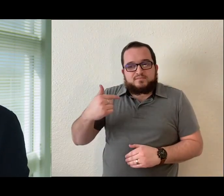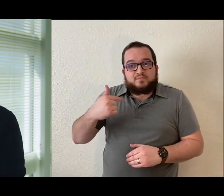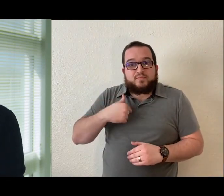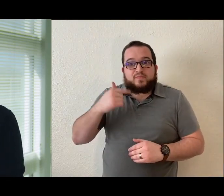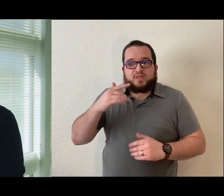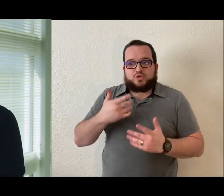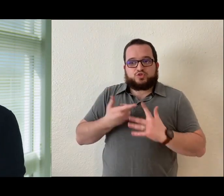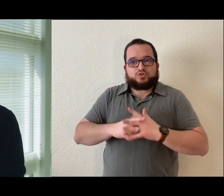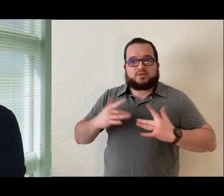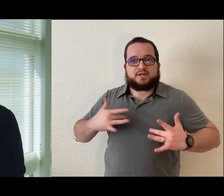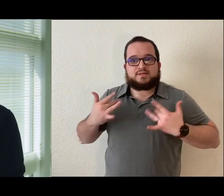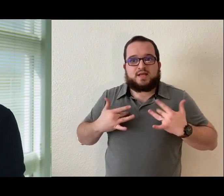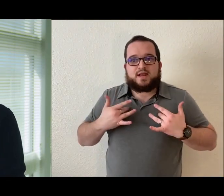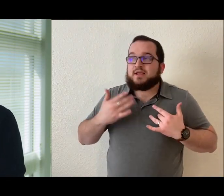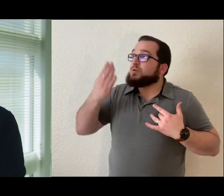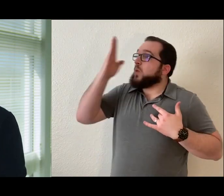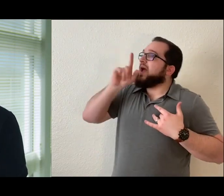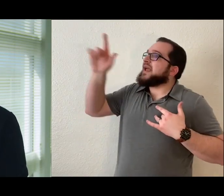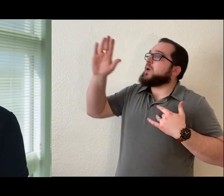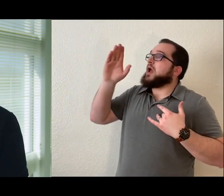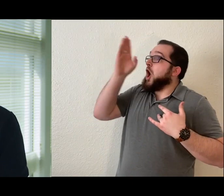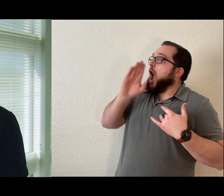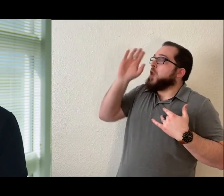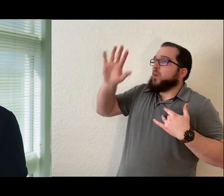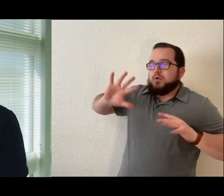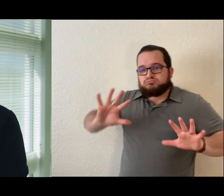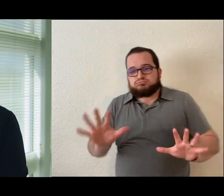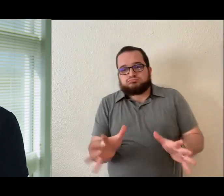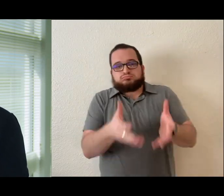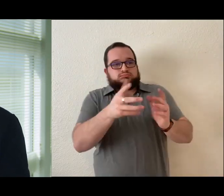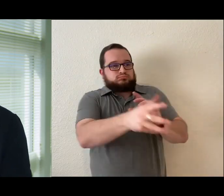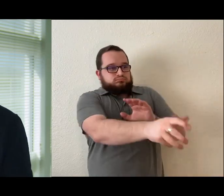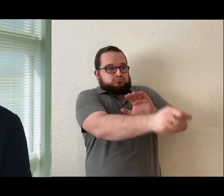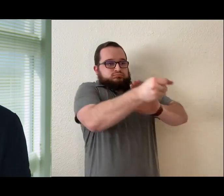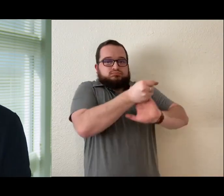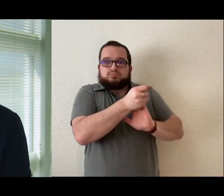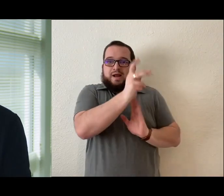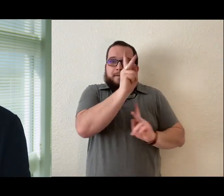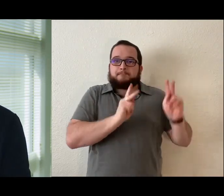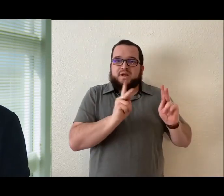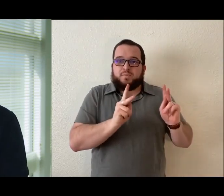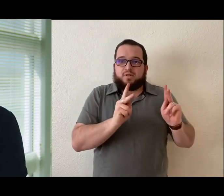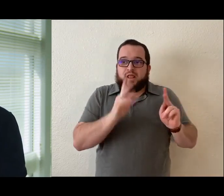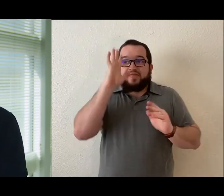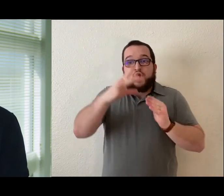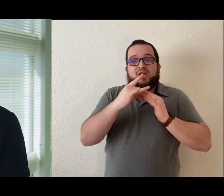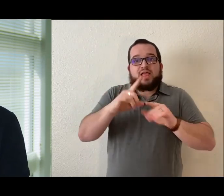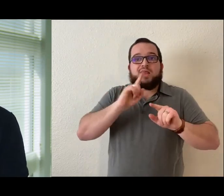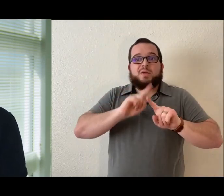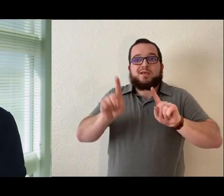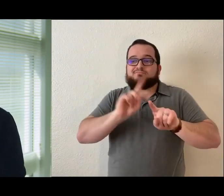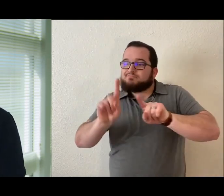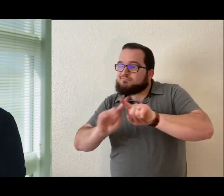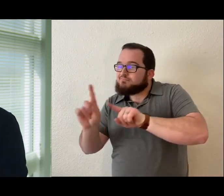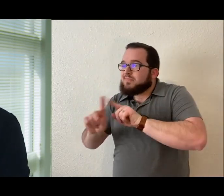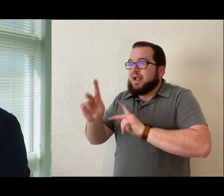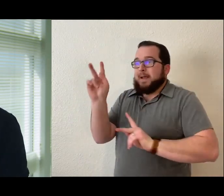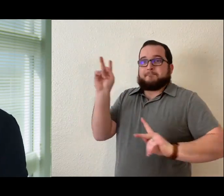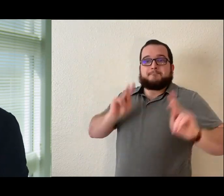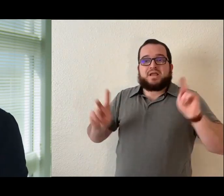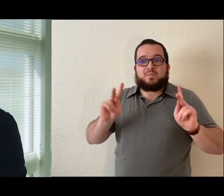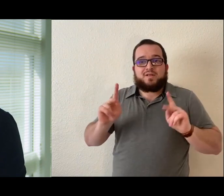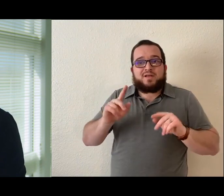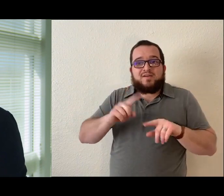serving this generation? My heart races to think of God raising up leaders to take the reins in every country and